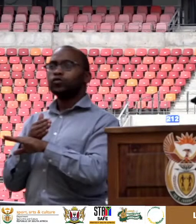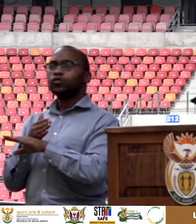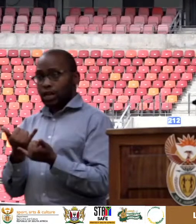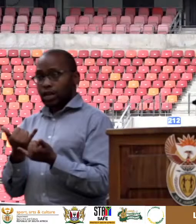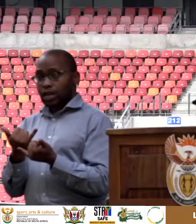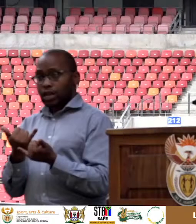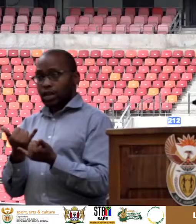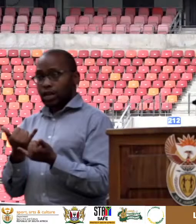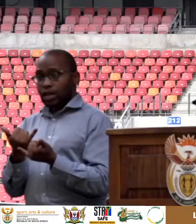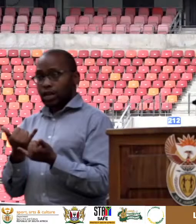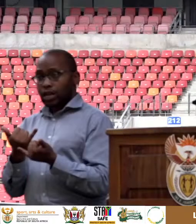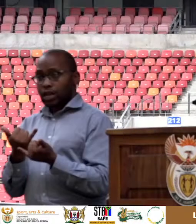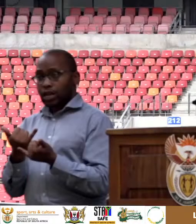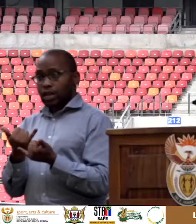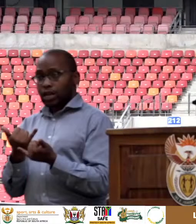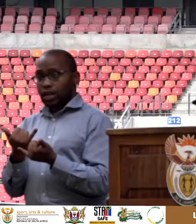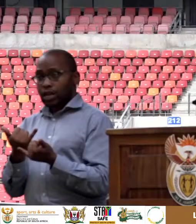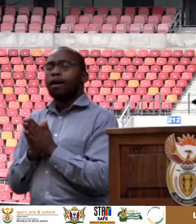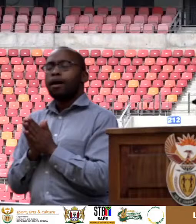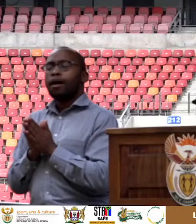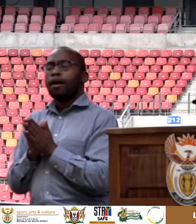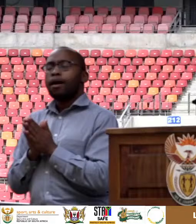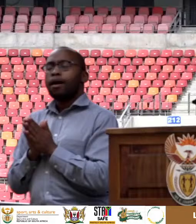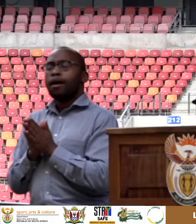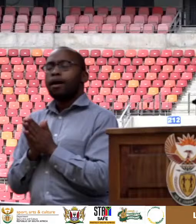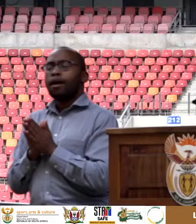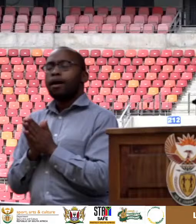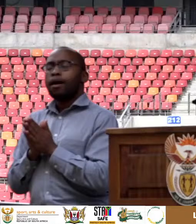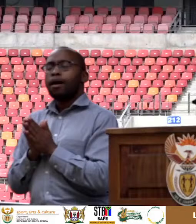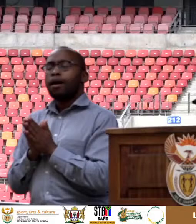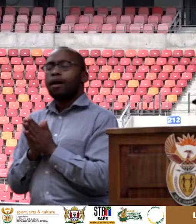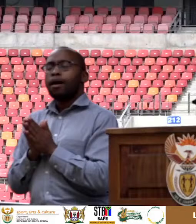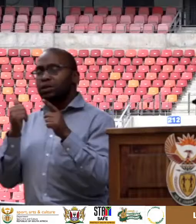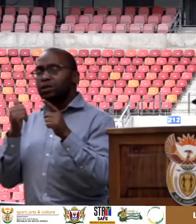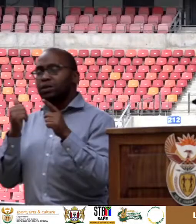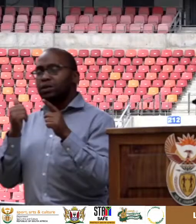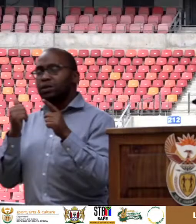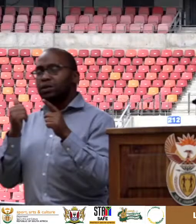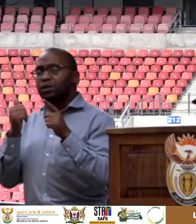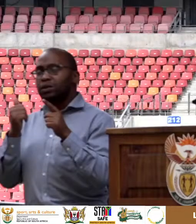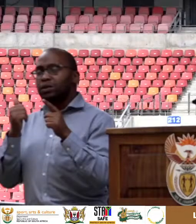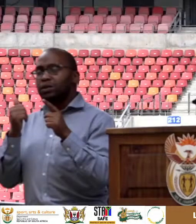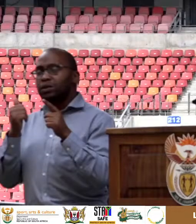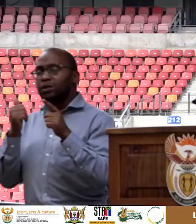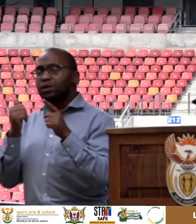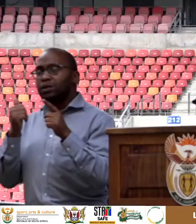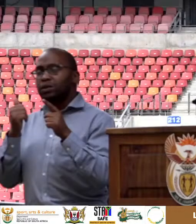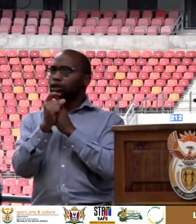leaders to ensure that people follow the health protocols to prevent infections,